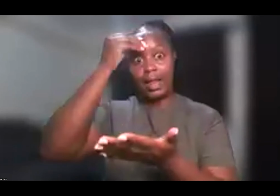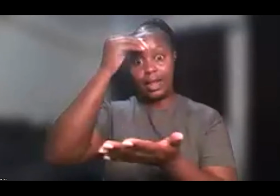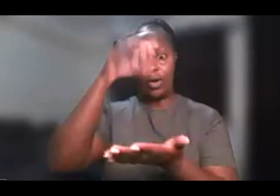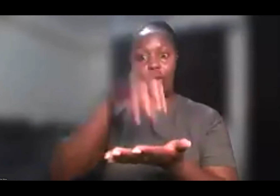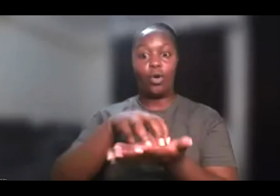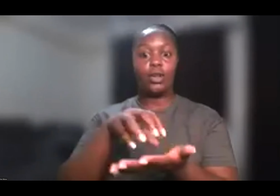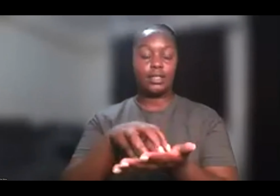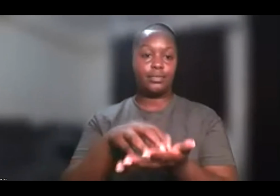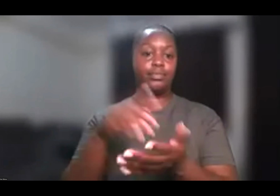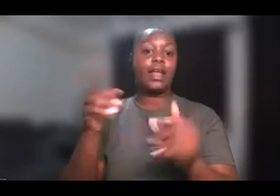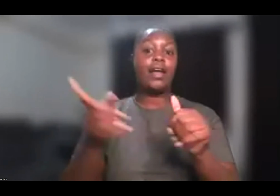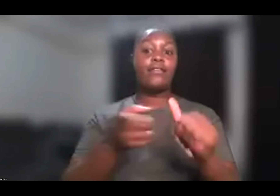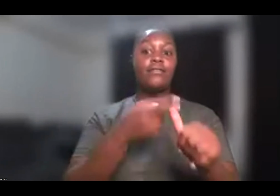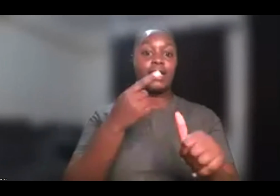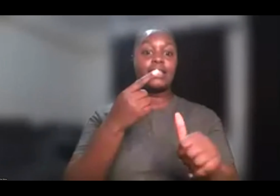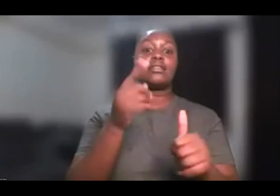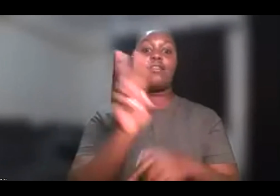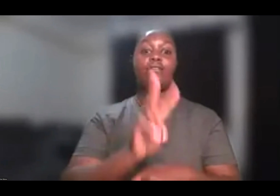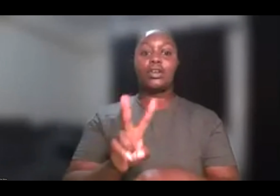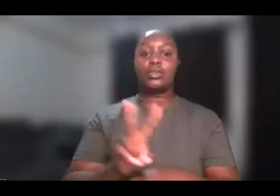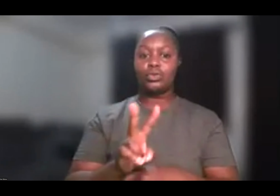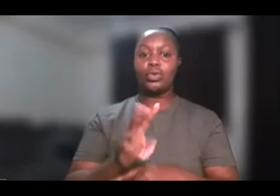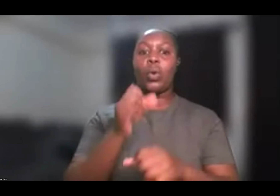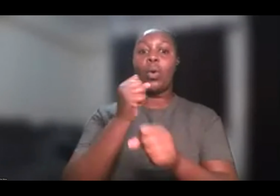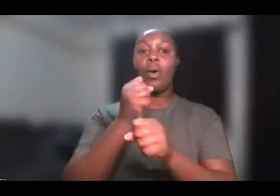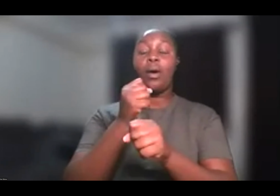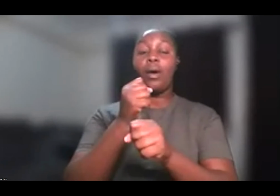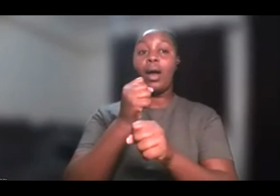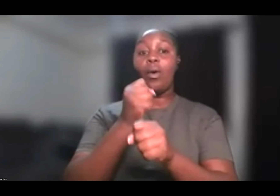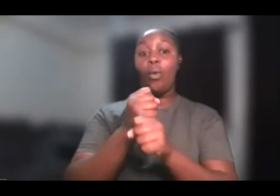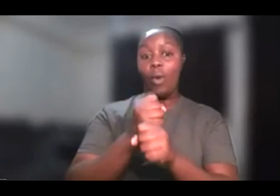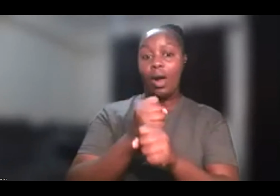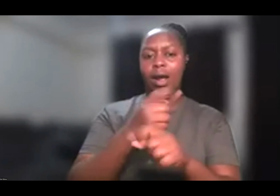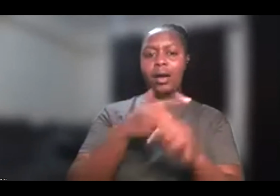becomes very important for us. That brings us to our data journey.